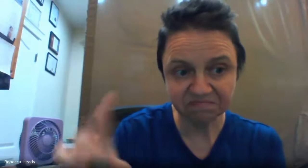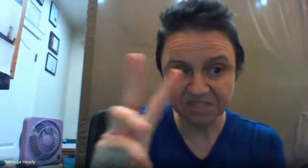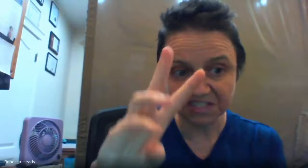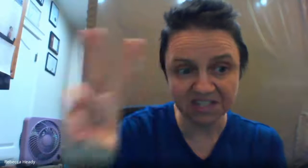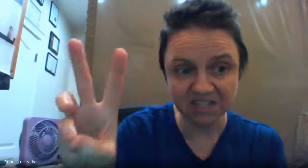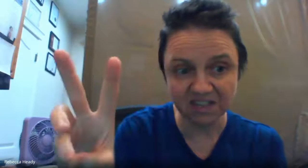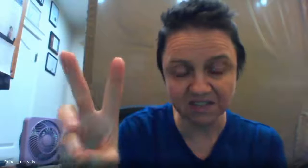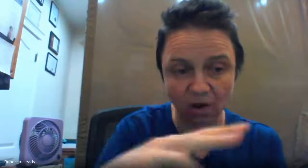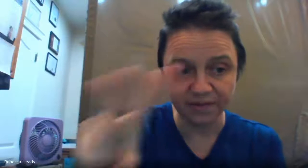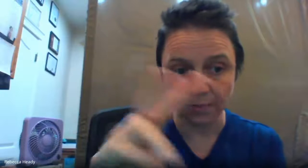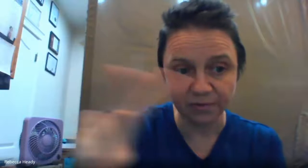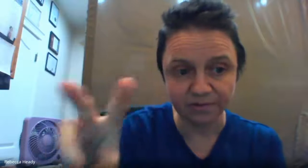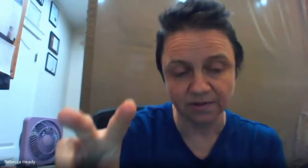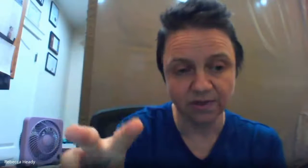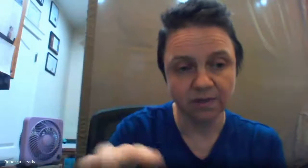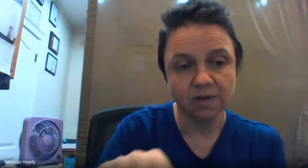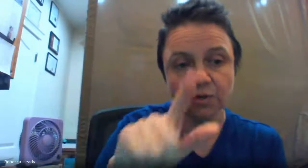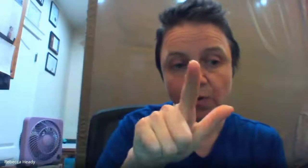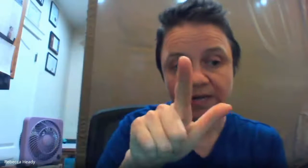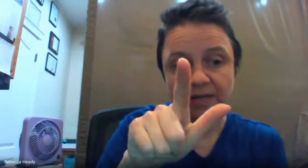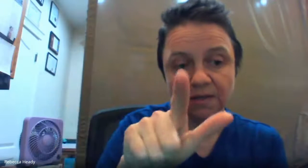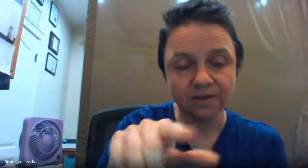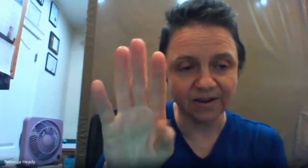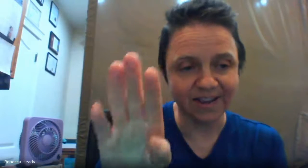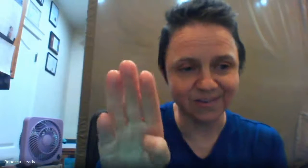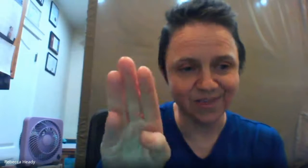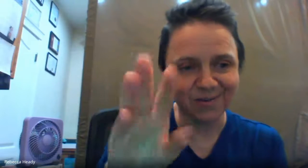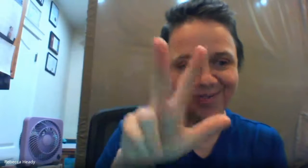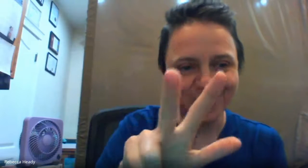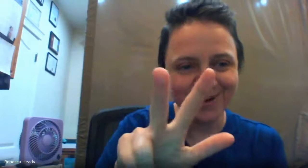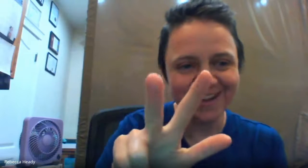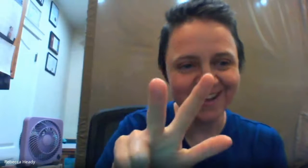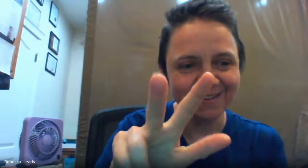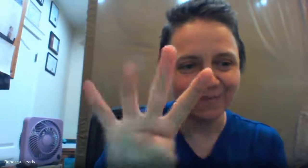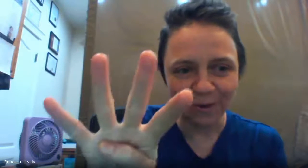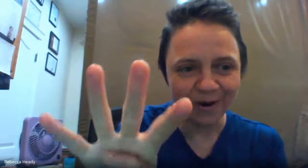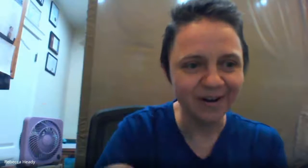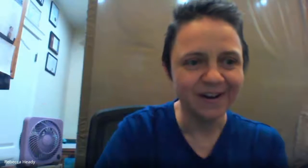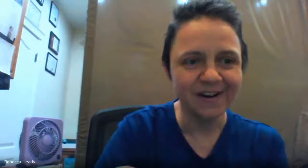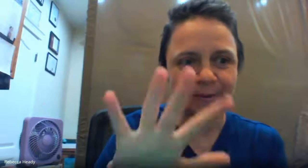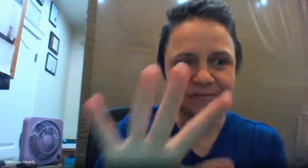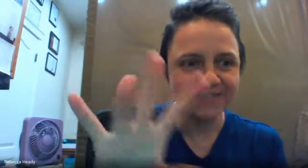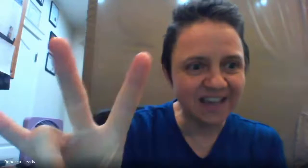66, all the doubles. 20, sorry, I can't do that one. 34, 57, it's